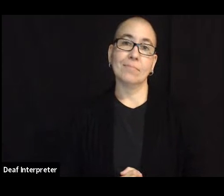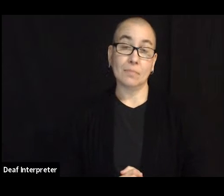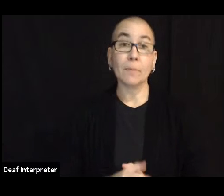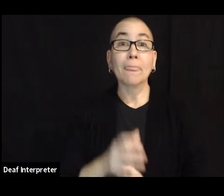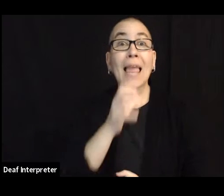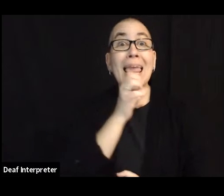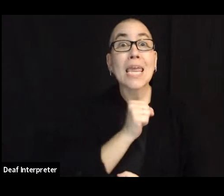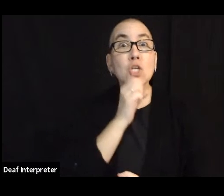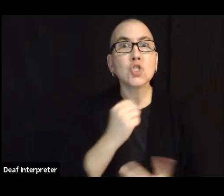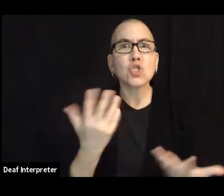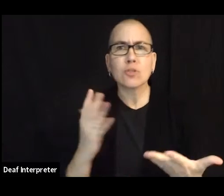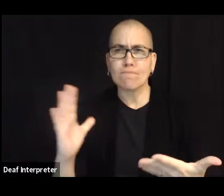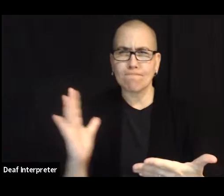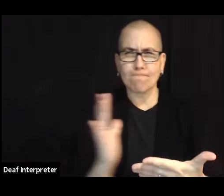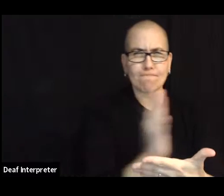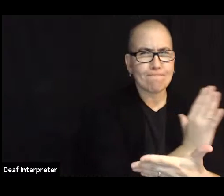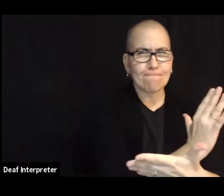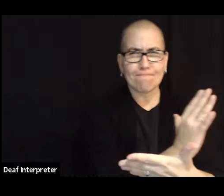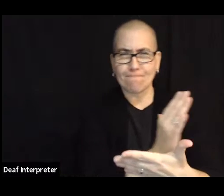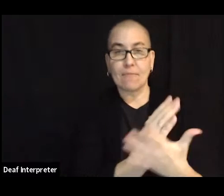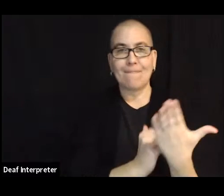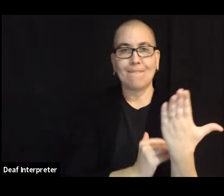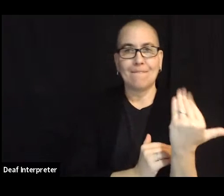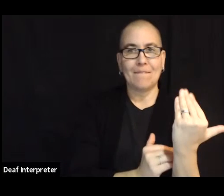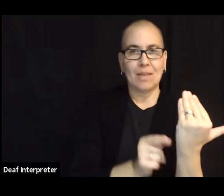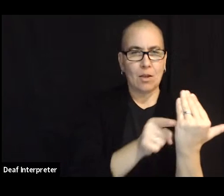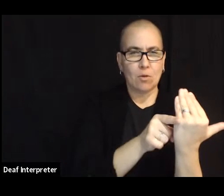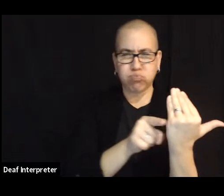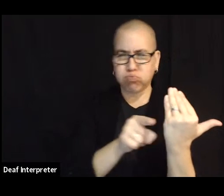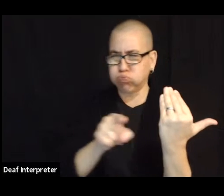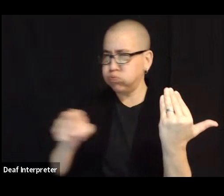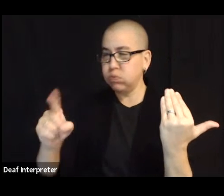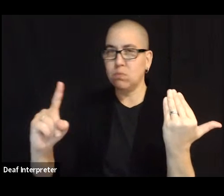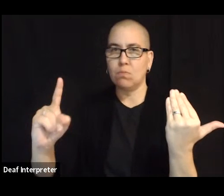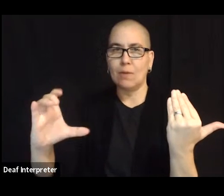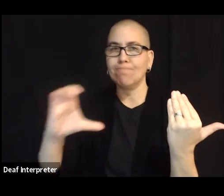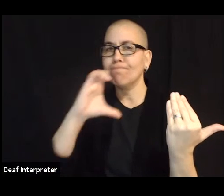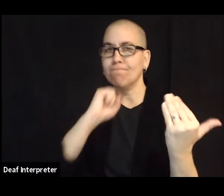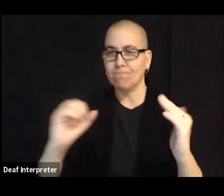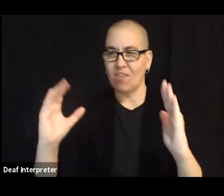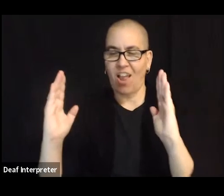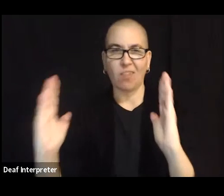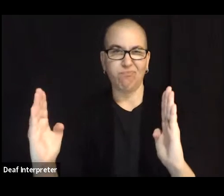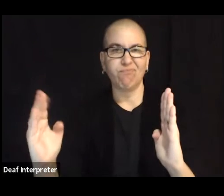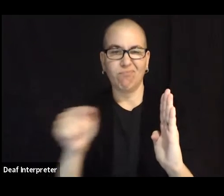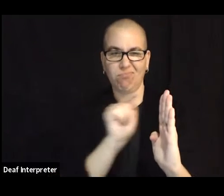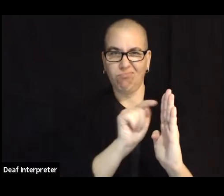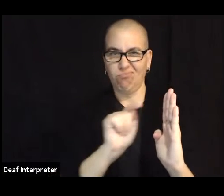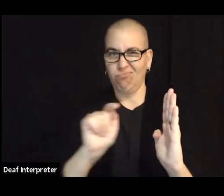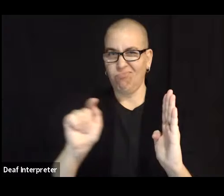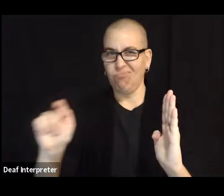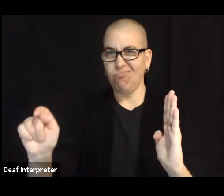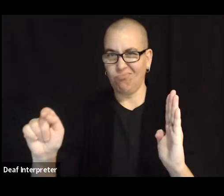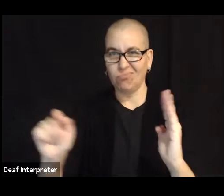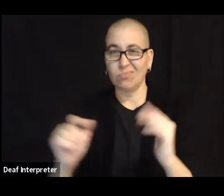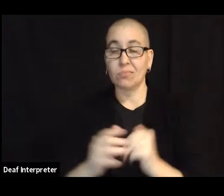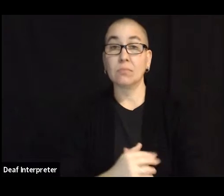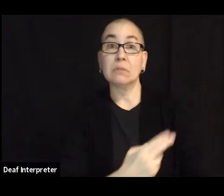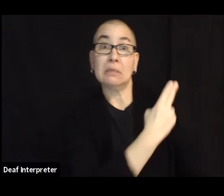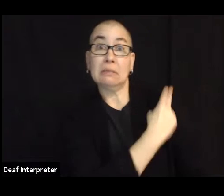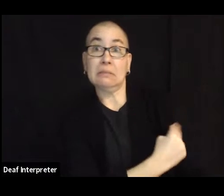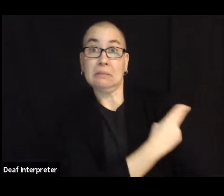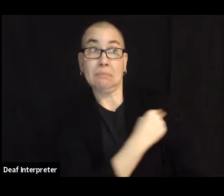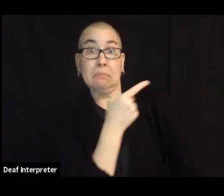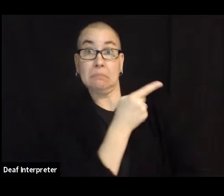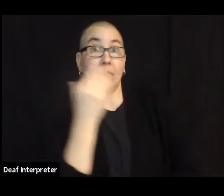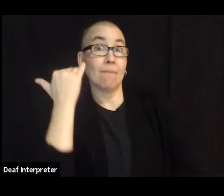to the 100s. Hospital beds in use due to COVID-19 increased just a bit yesterday, but generally